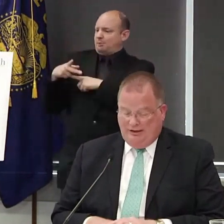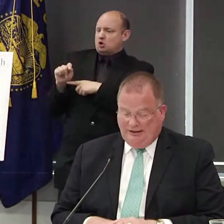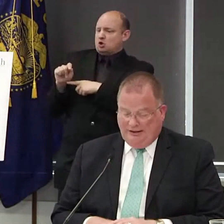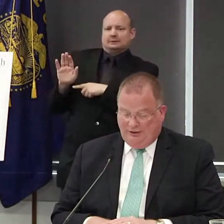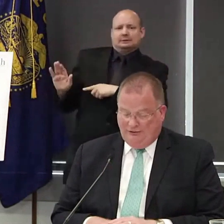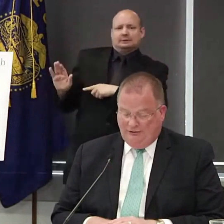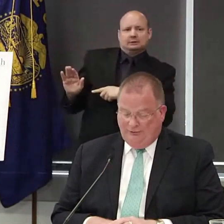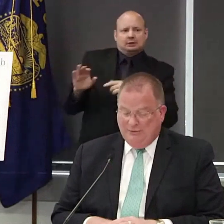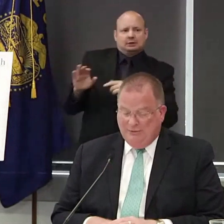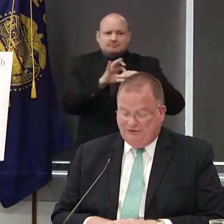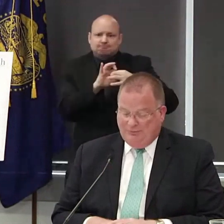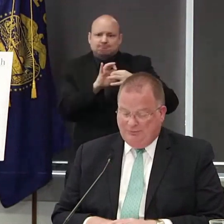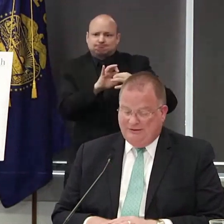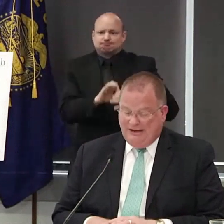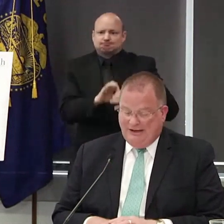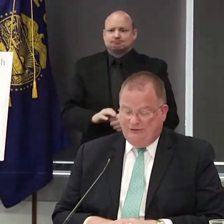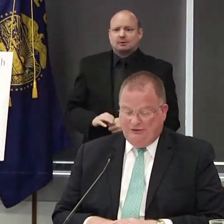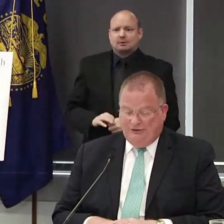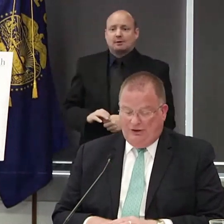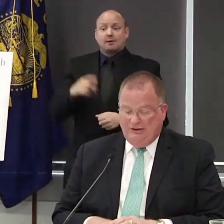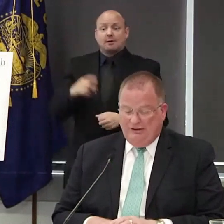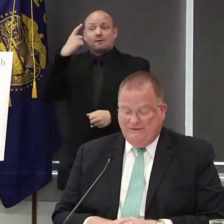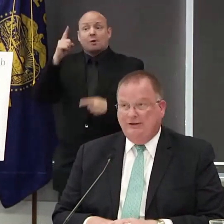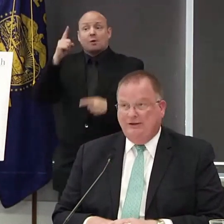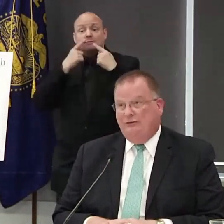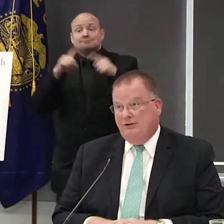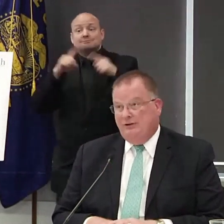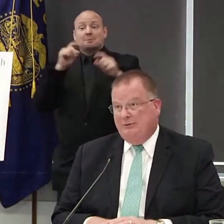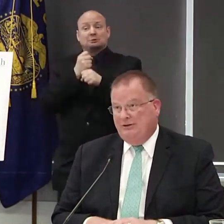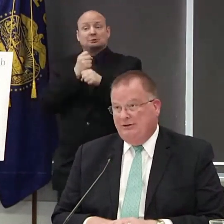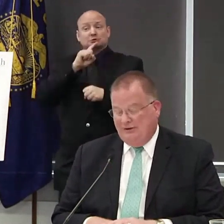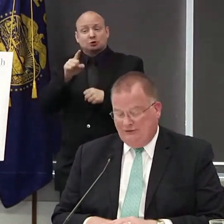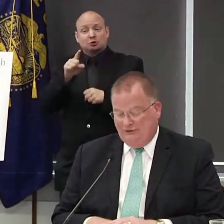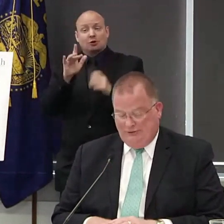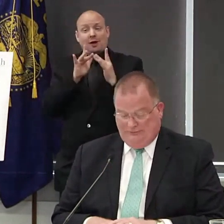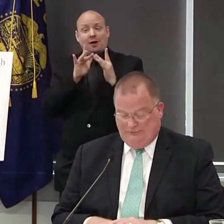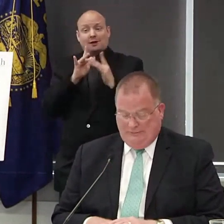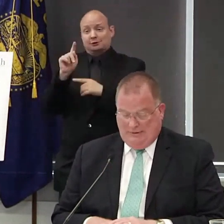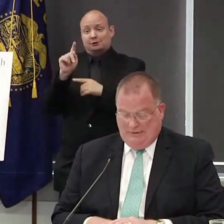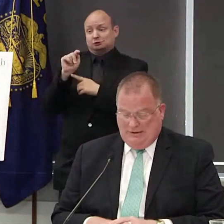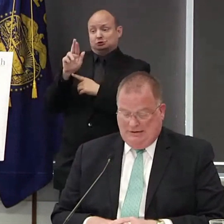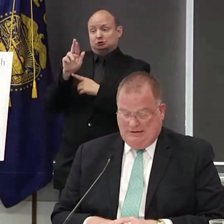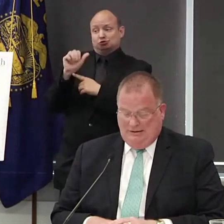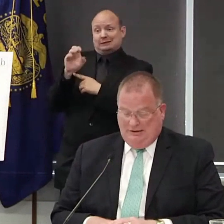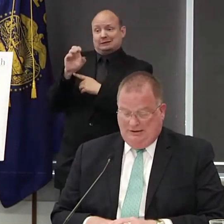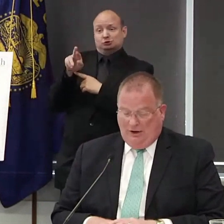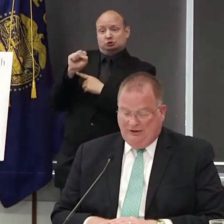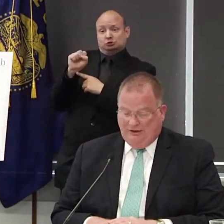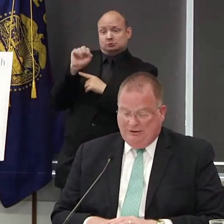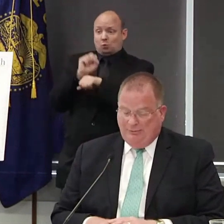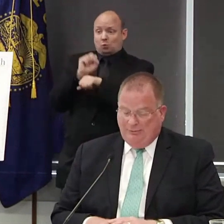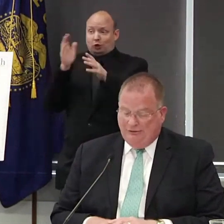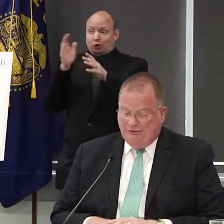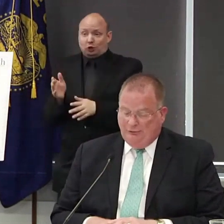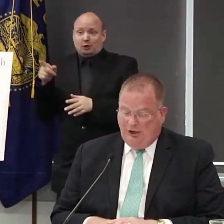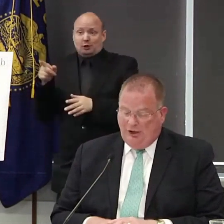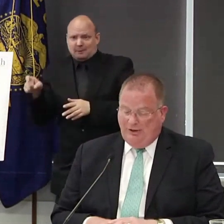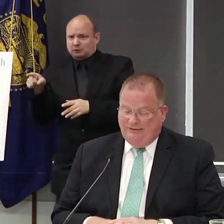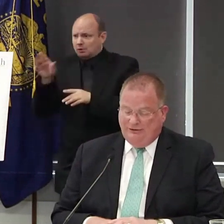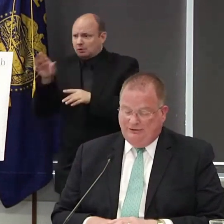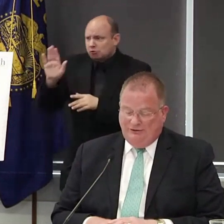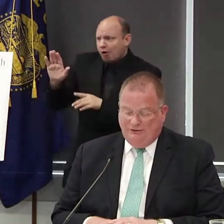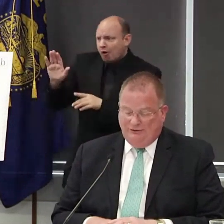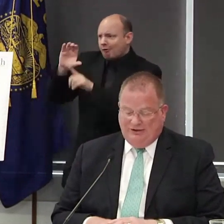work, contact tracers must speak the language and call on the values of the communities they serve. Involving community partners will